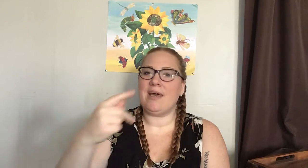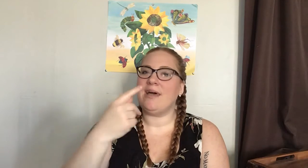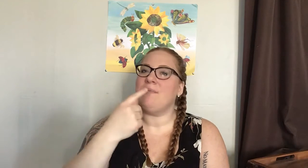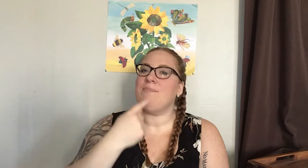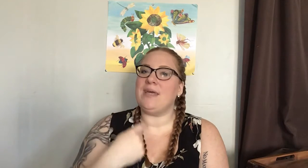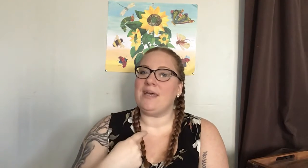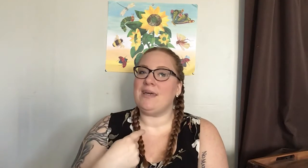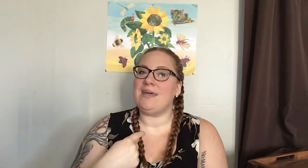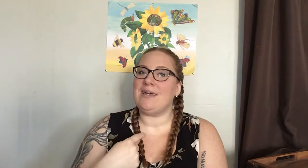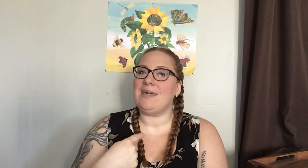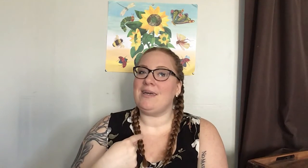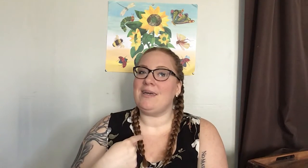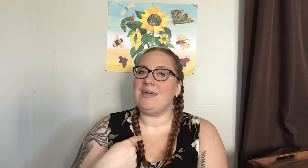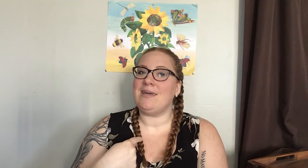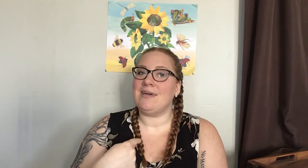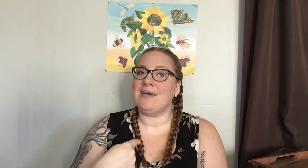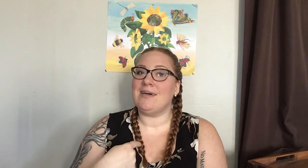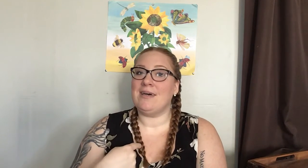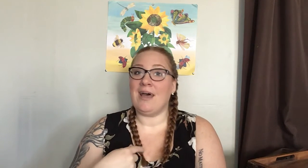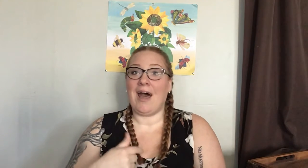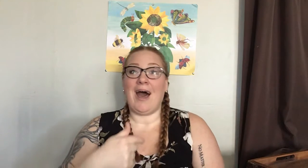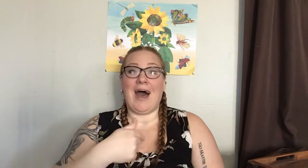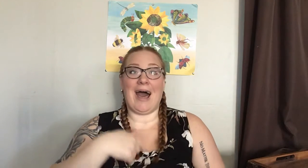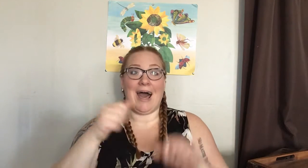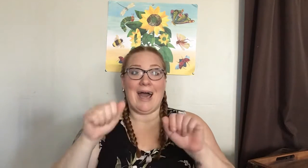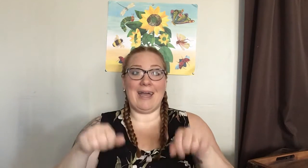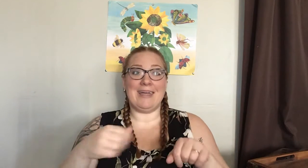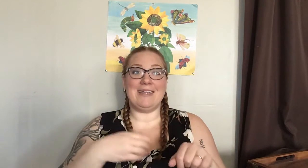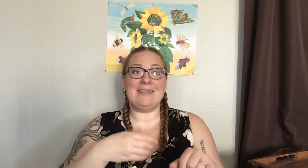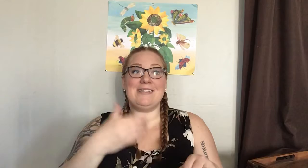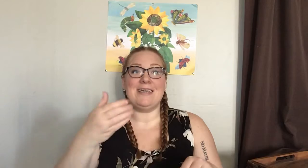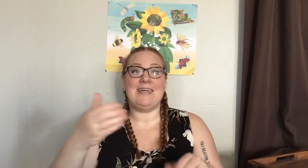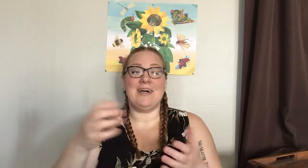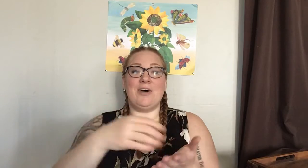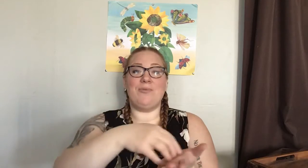and pink. I can